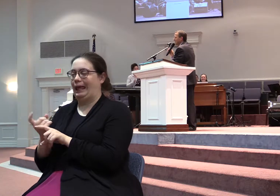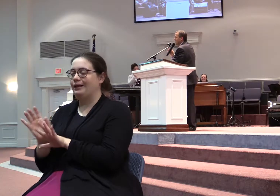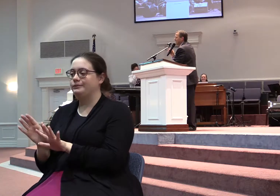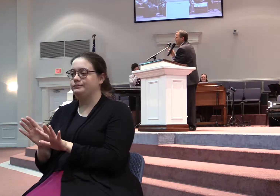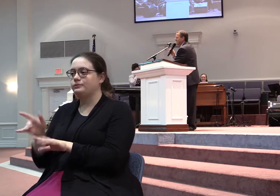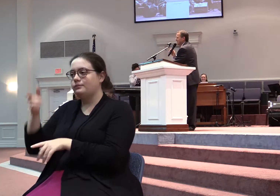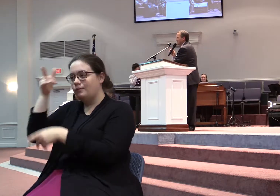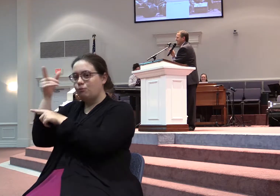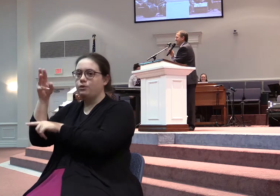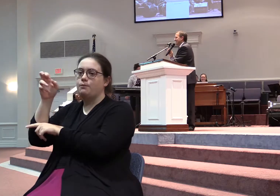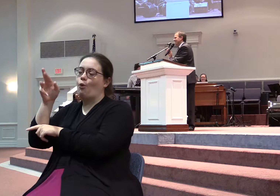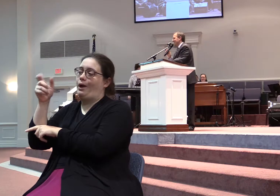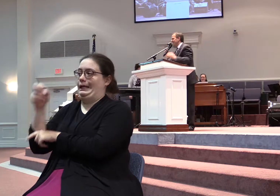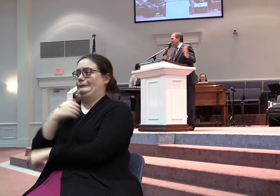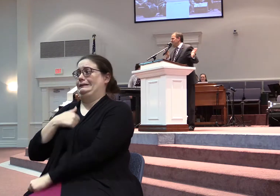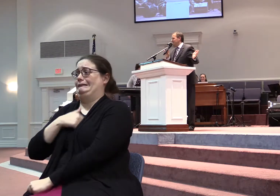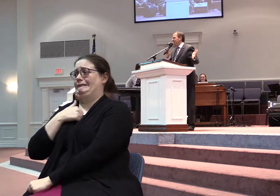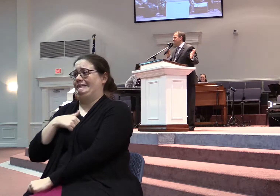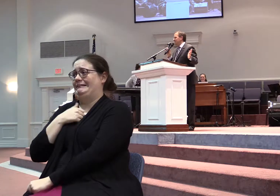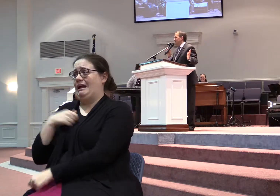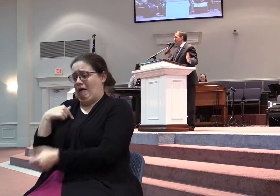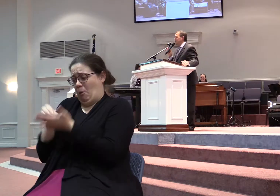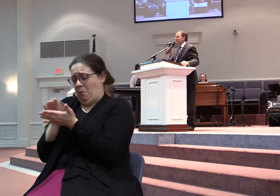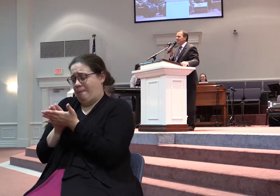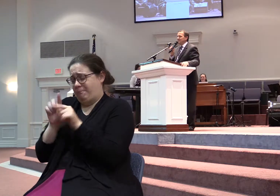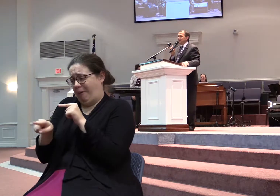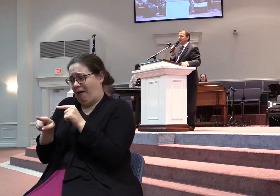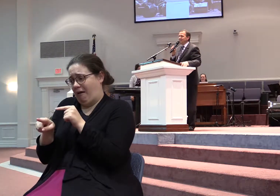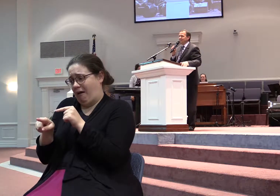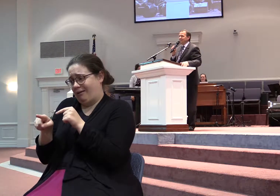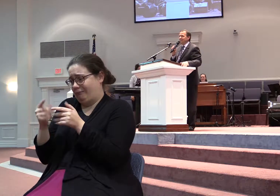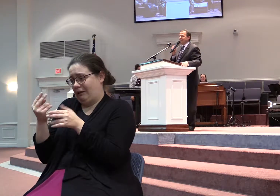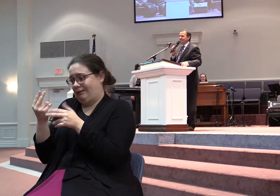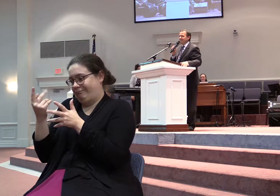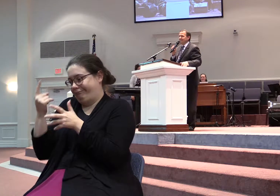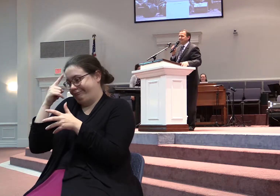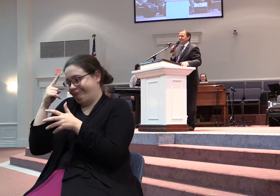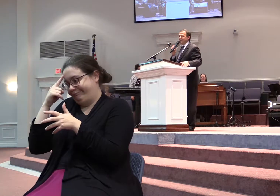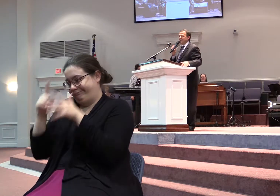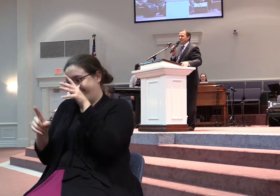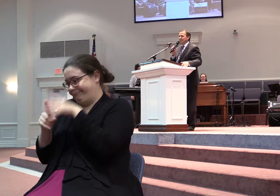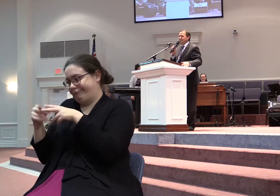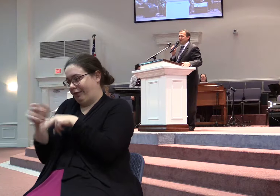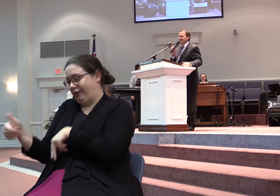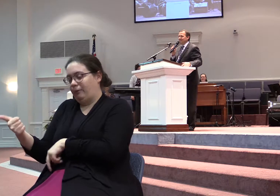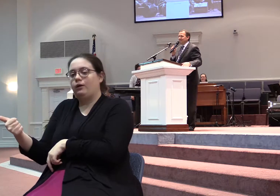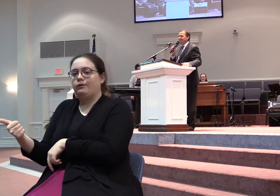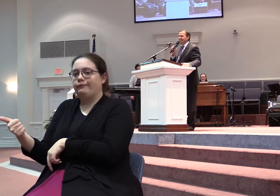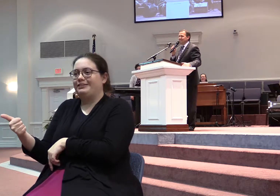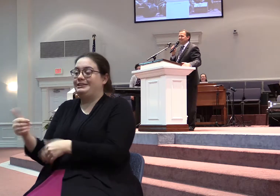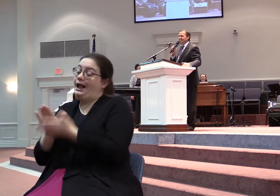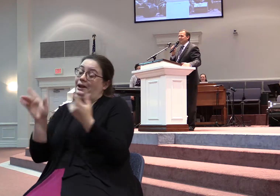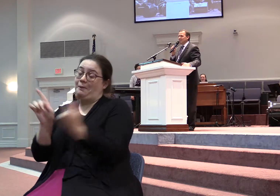Brother Morgan, I'm so sorry. I had it written down, but I came up here without my book. So nice to meet all of y'all.